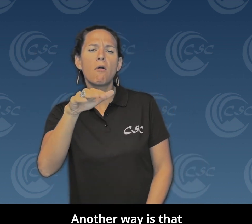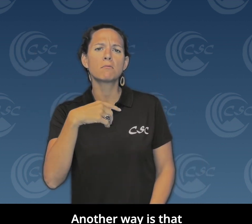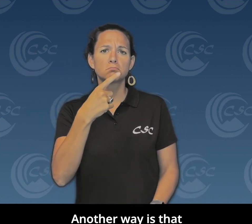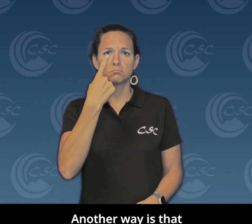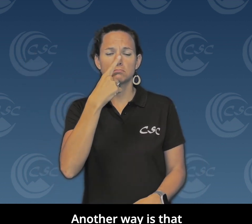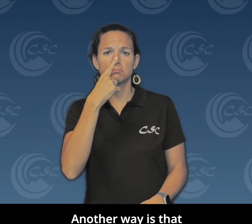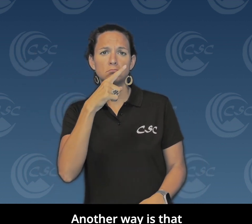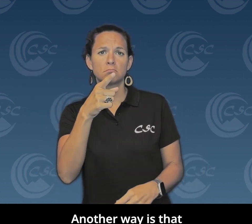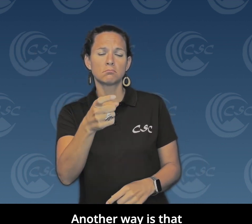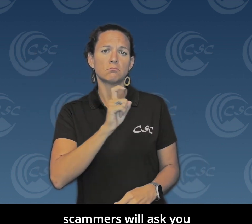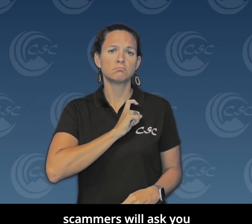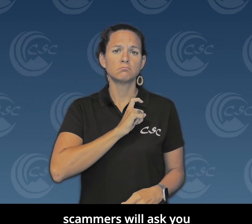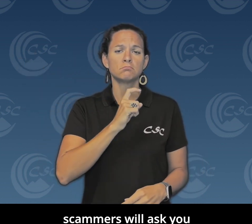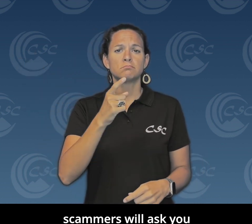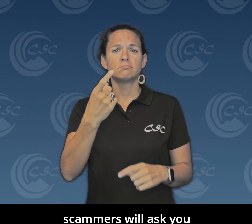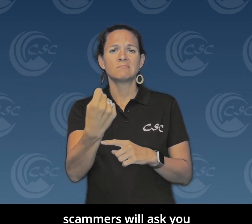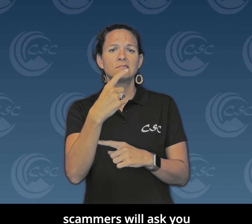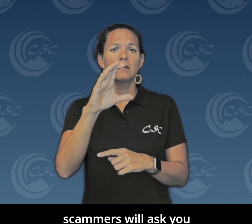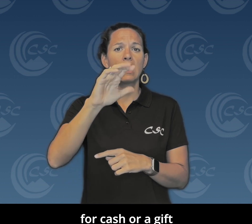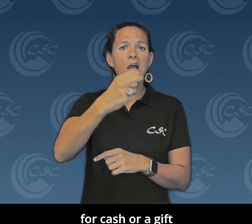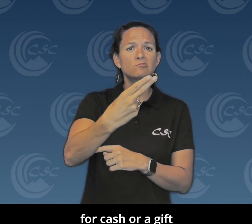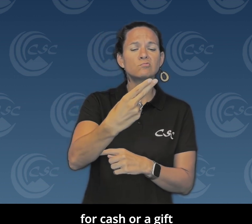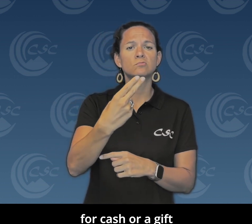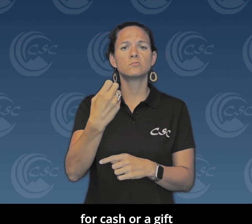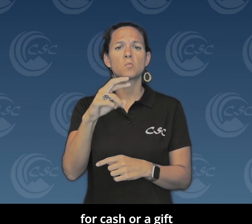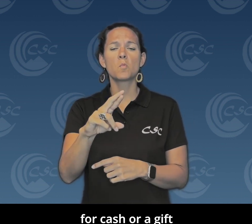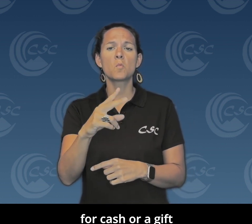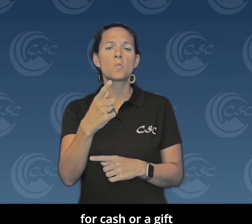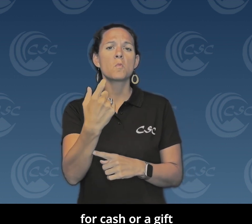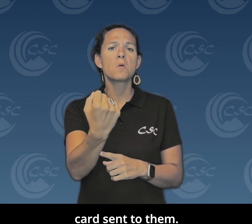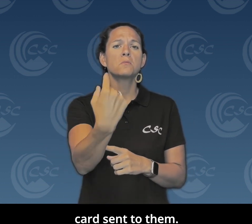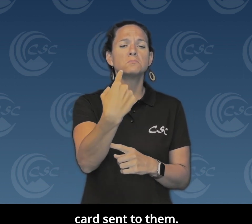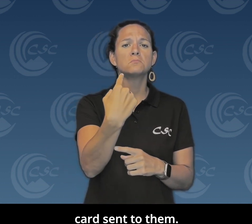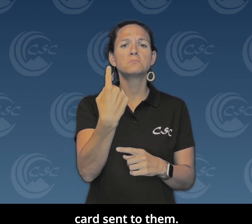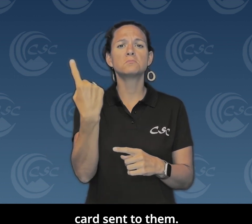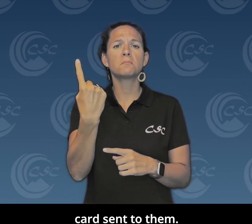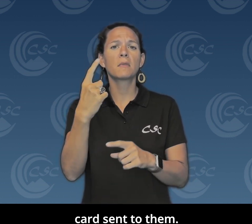Another way is that scammers will ask you for cash or a gift card sent to them.